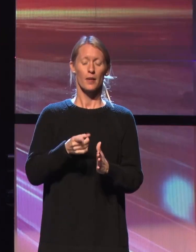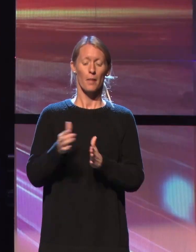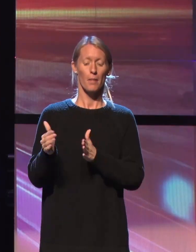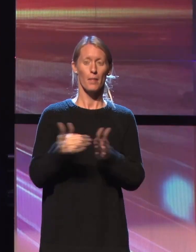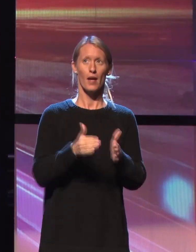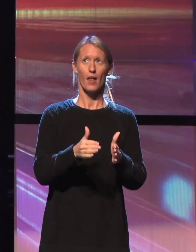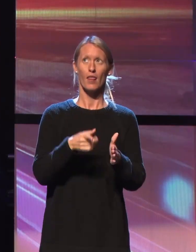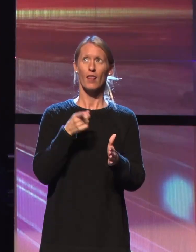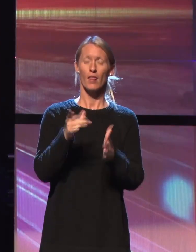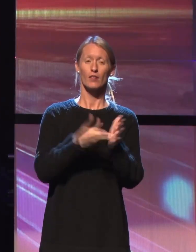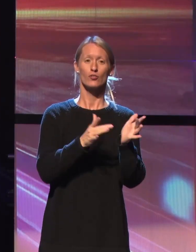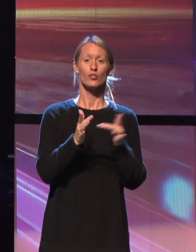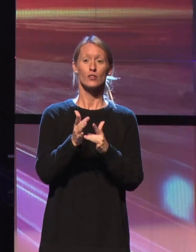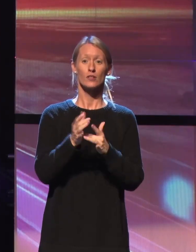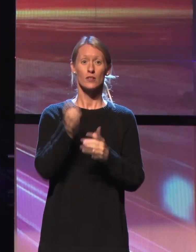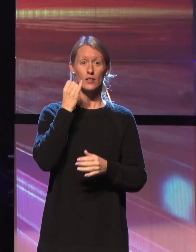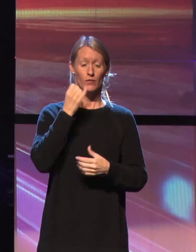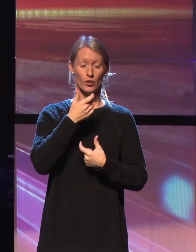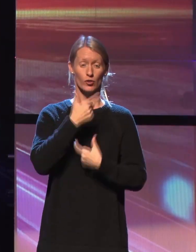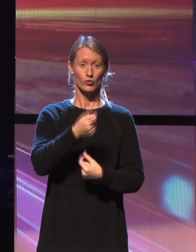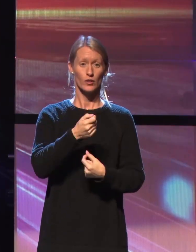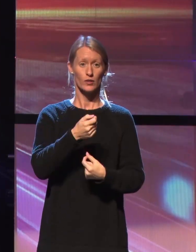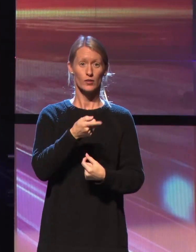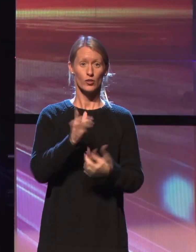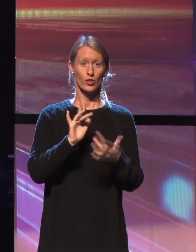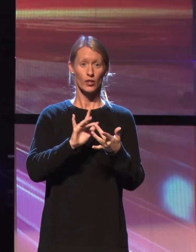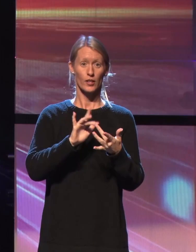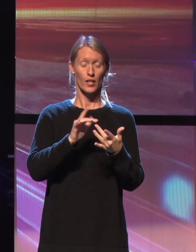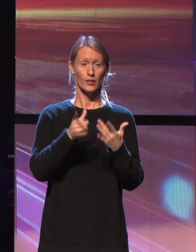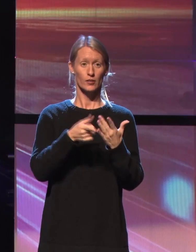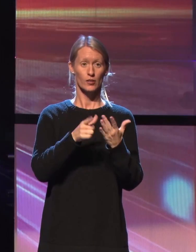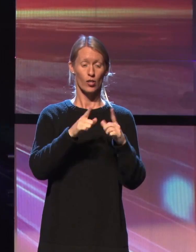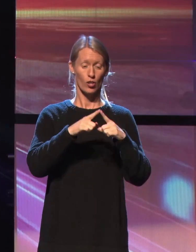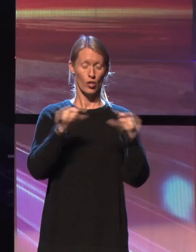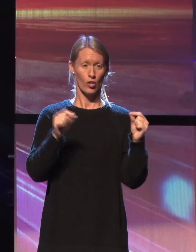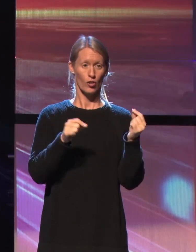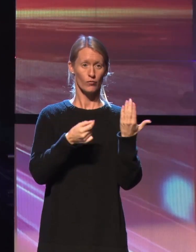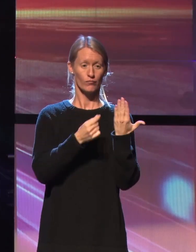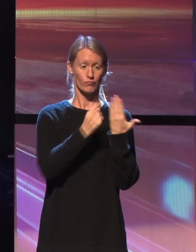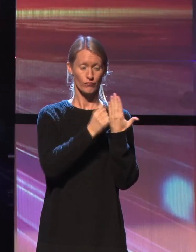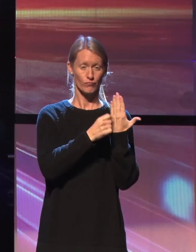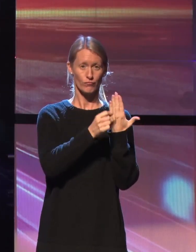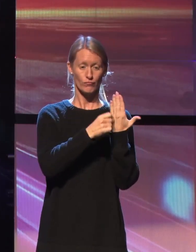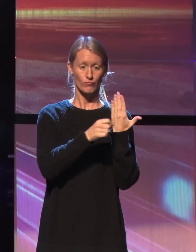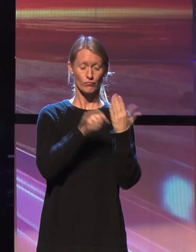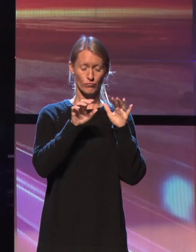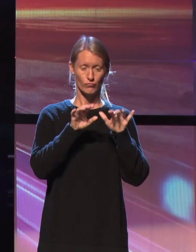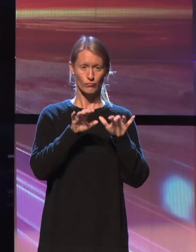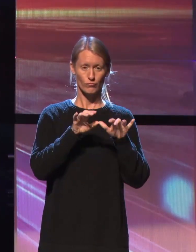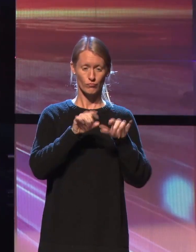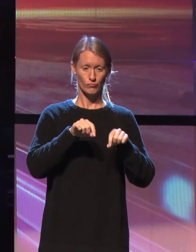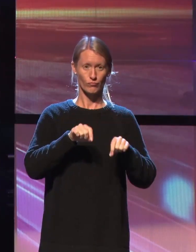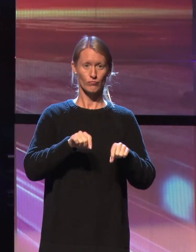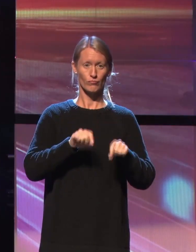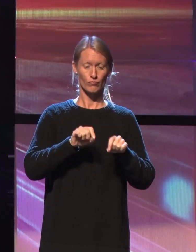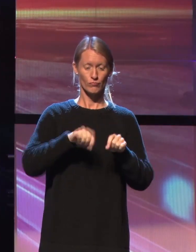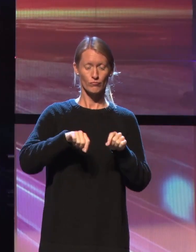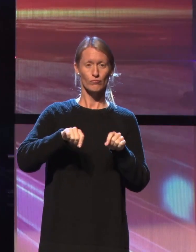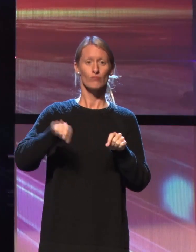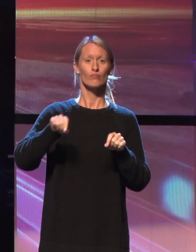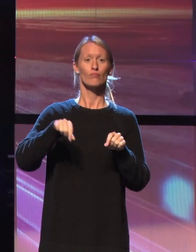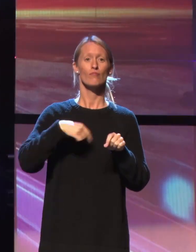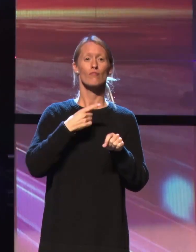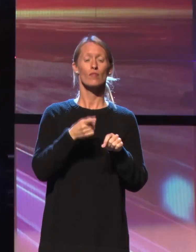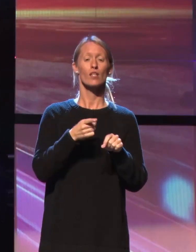on the back of your Connect card, and we'd love to get you some information on our Fresh Perspective group where you can begin to explore this peacemaking path.